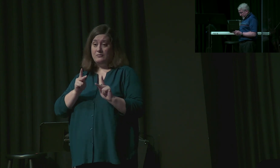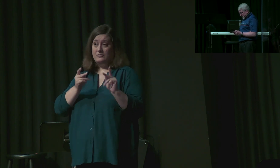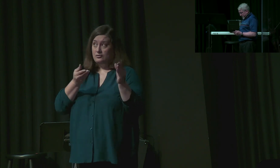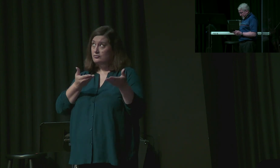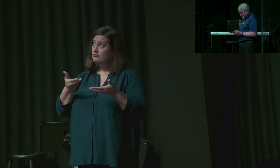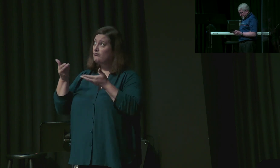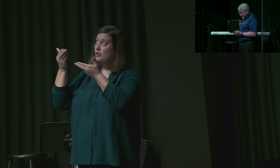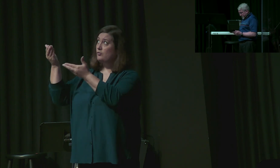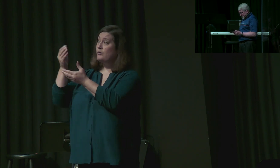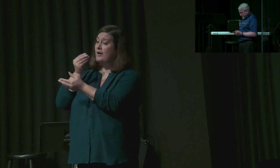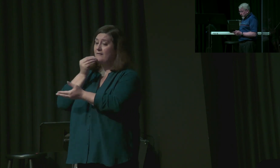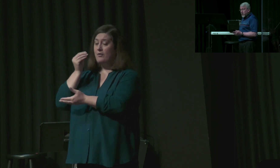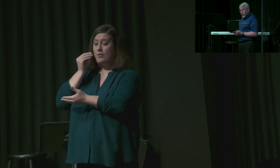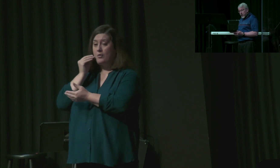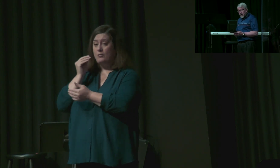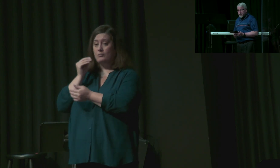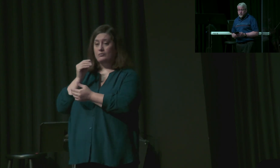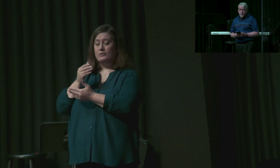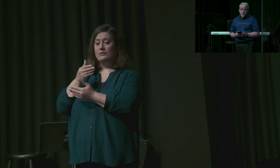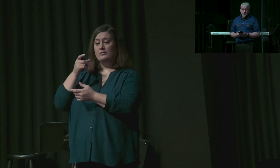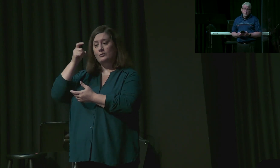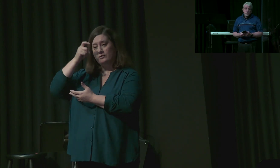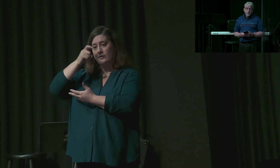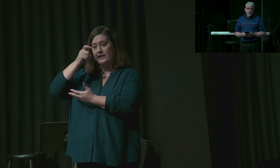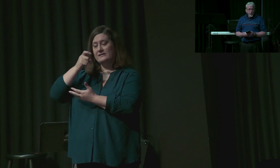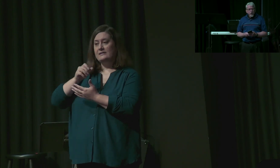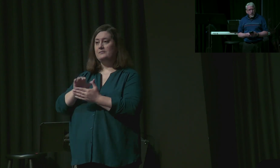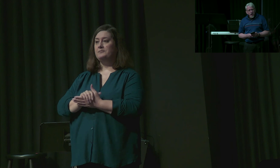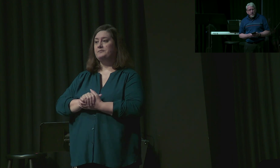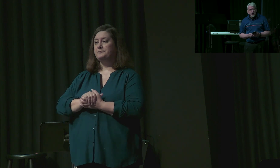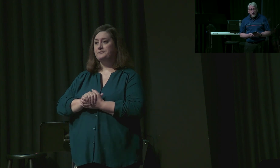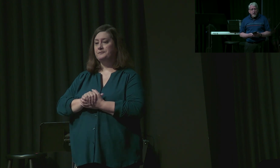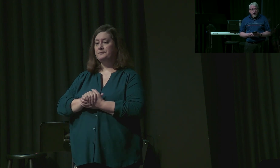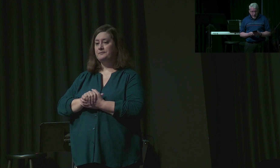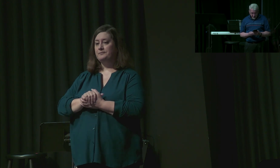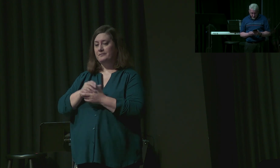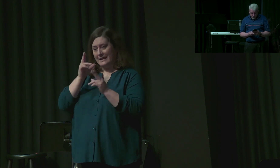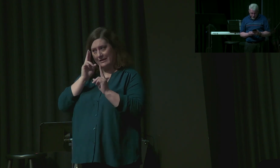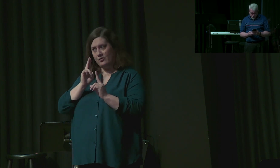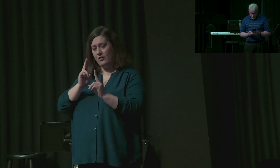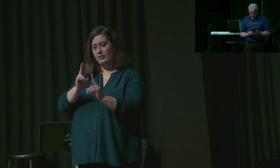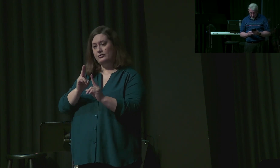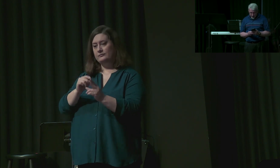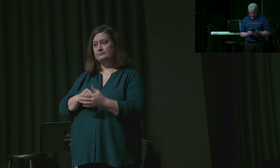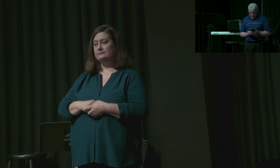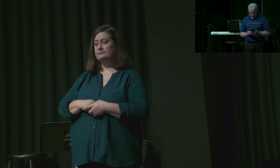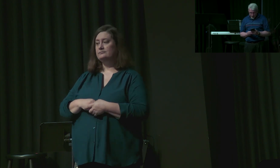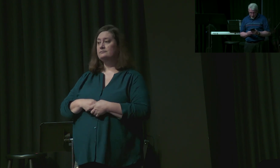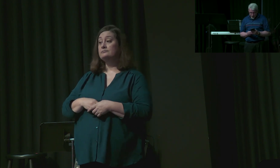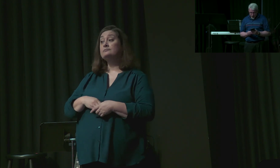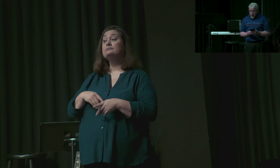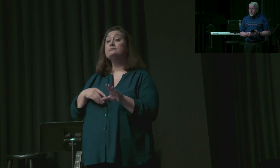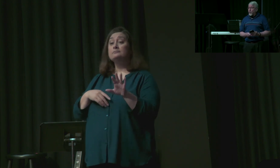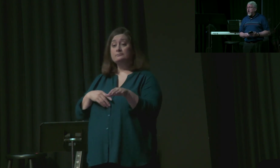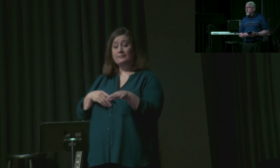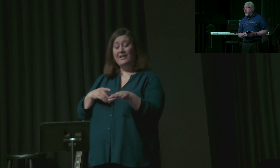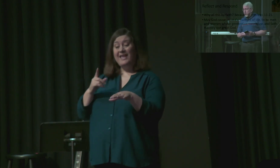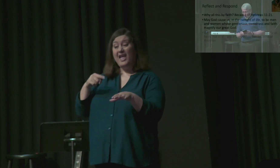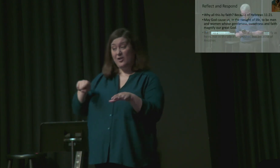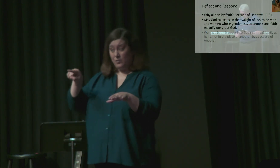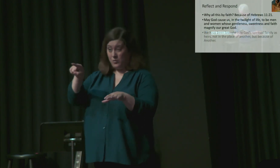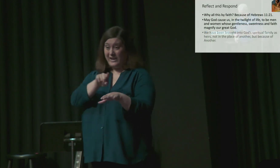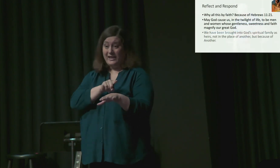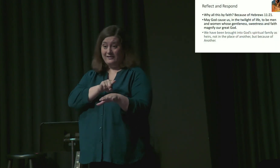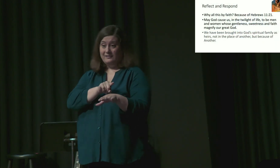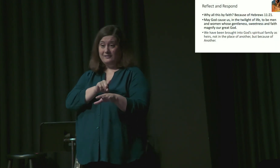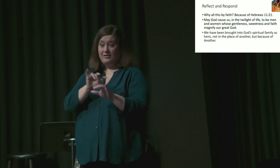dignity. And we are like Ephraim and Manasseh, for we have been